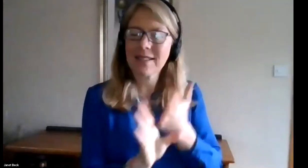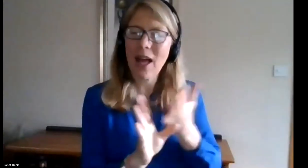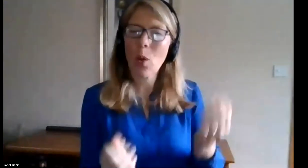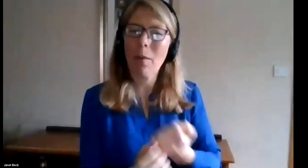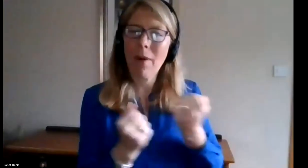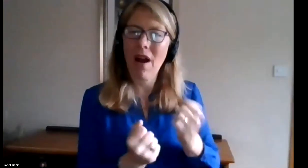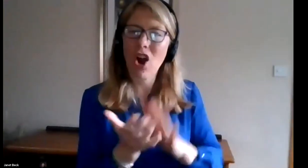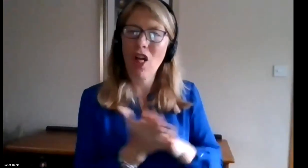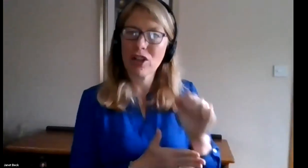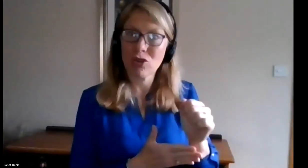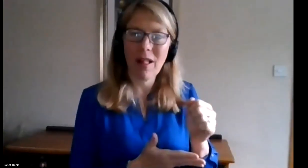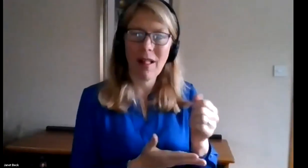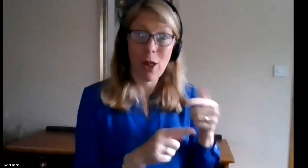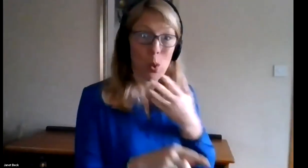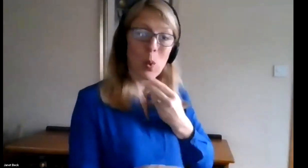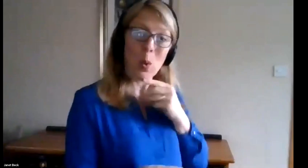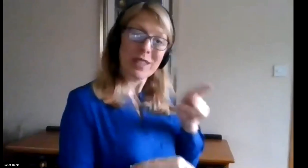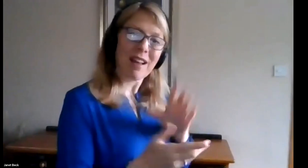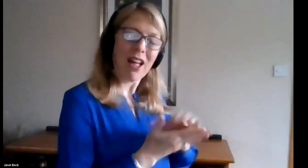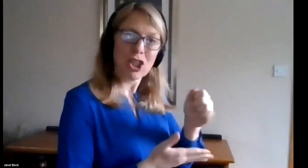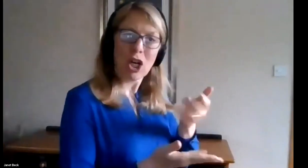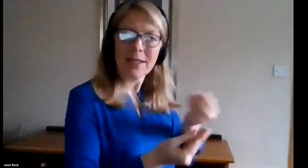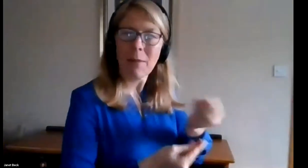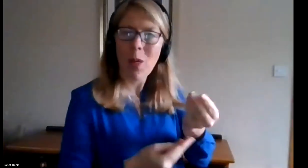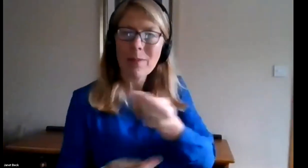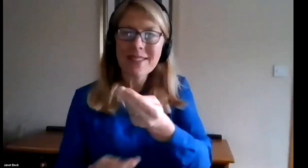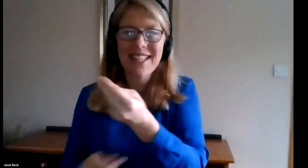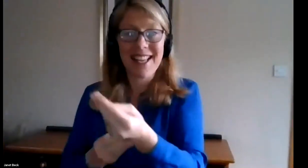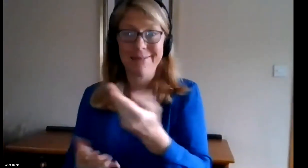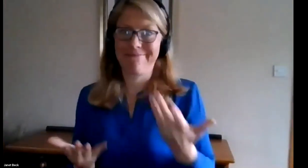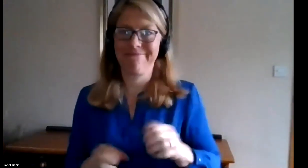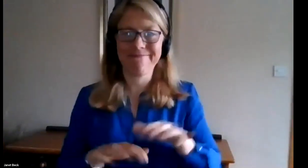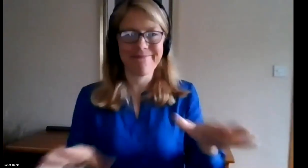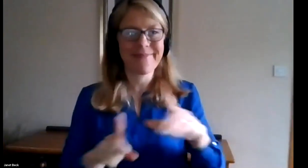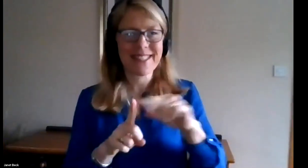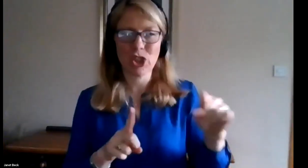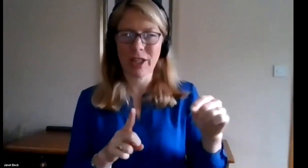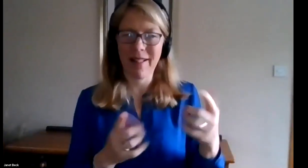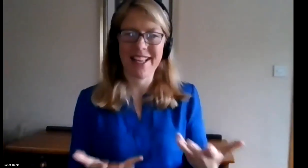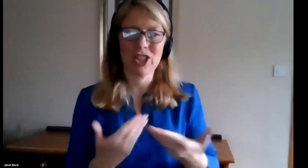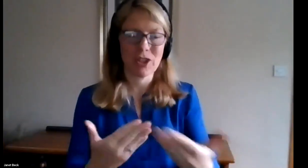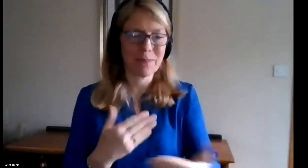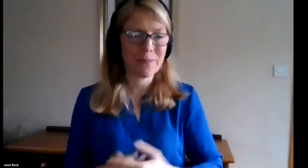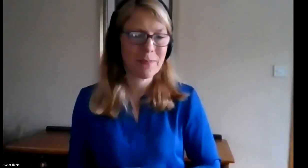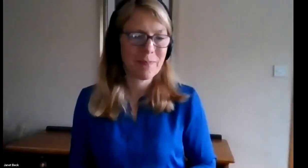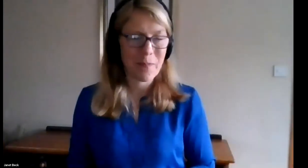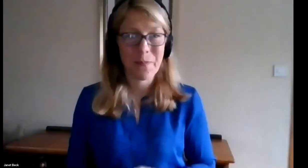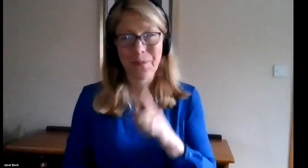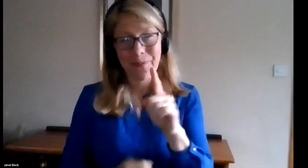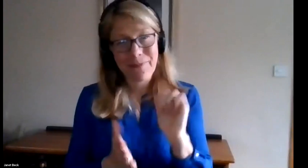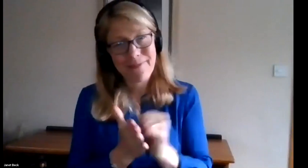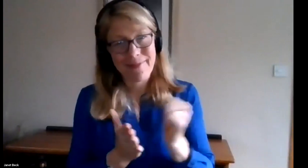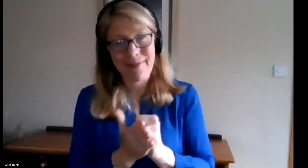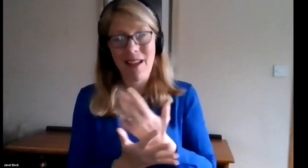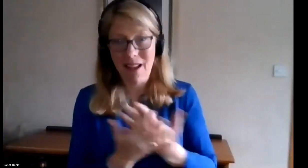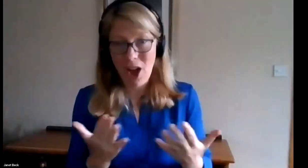received the 2013 Digital Humanities Research Award. Her extensive list of publications features not one but two books